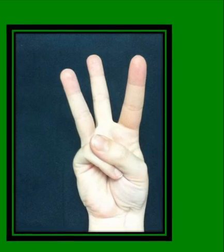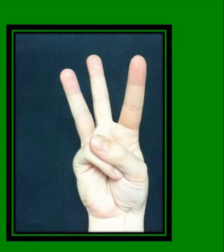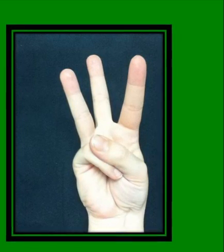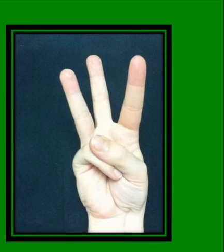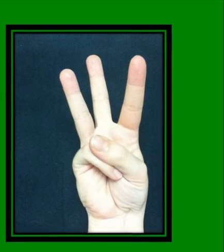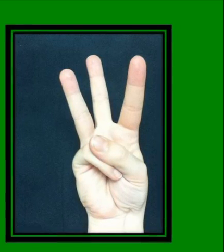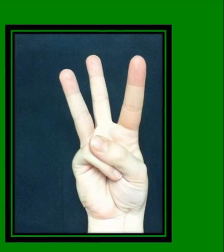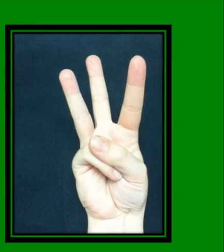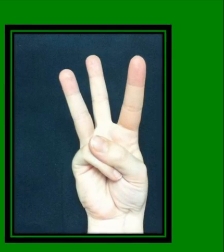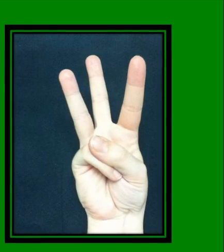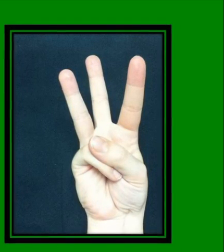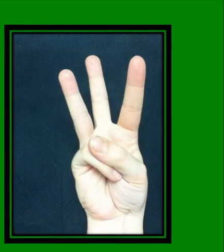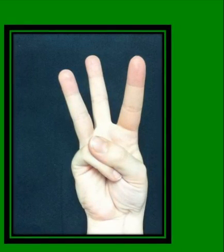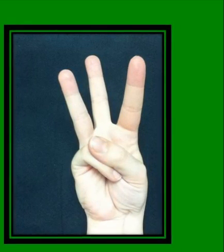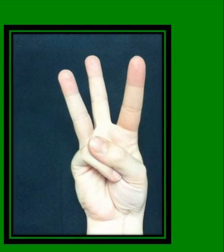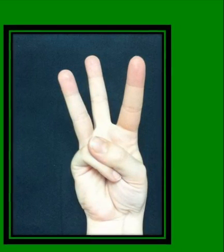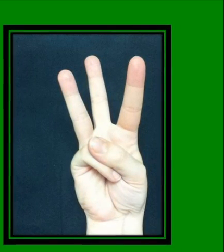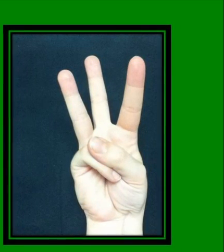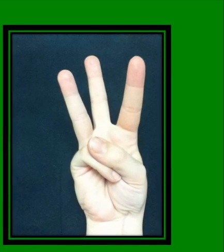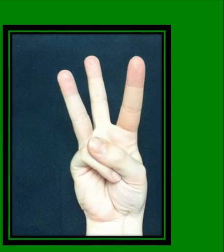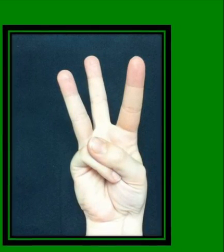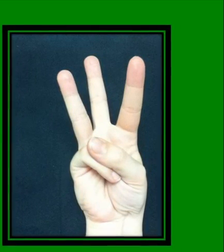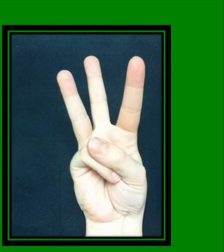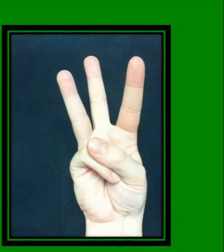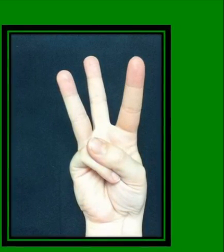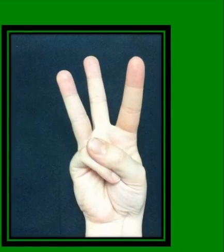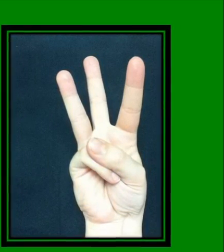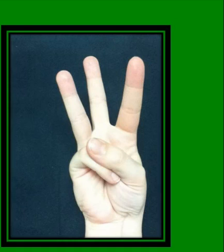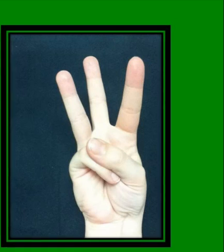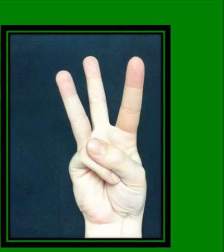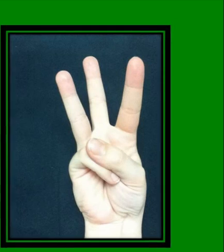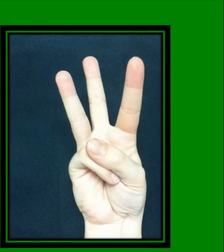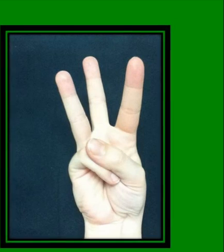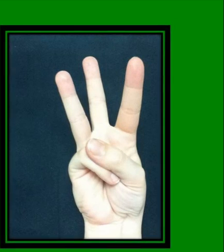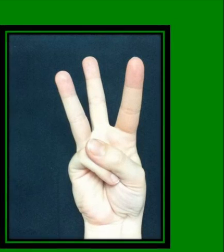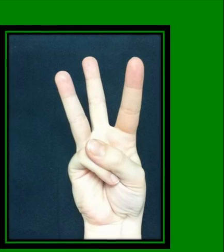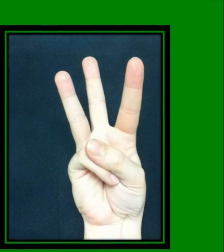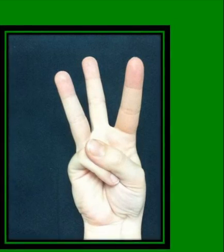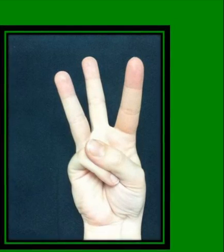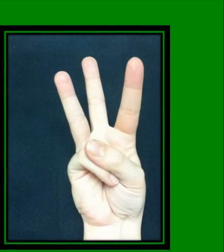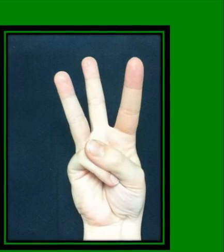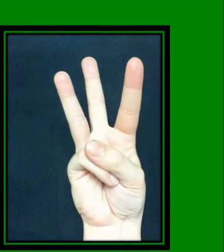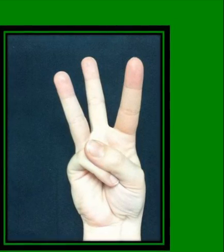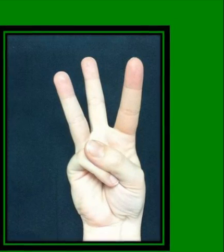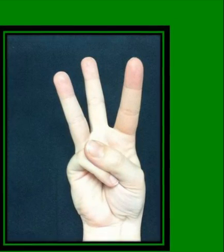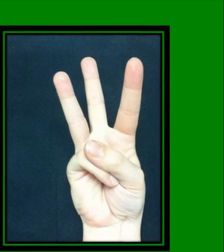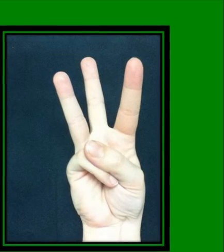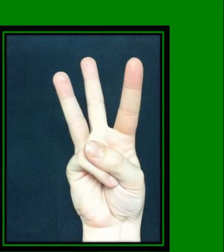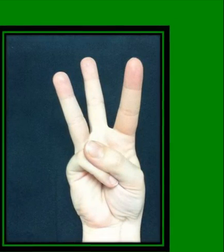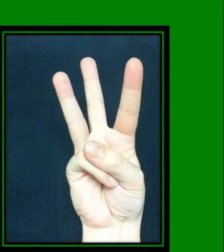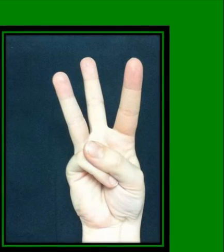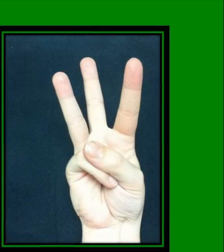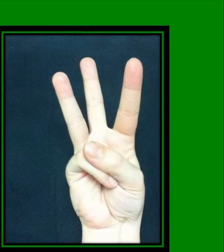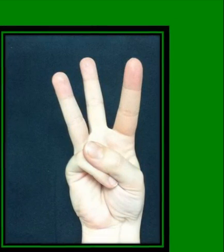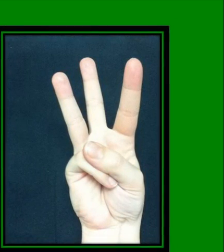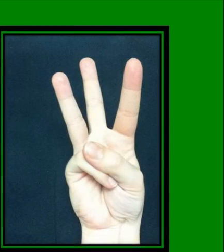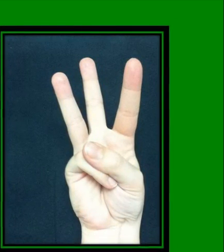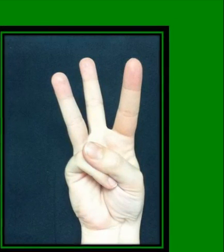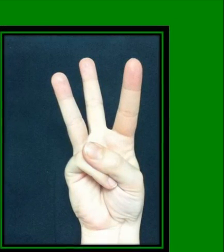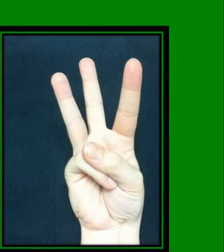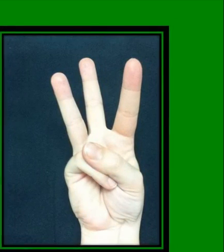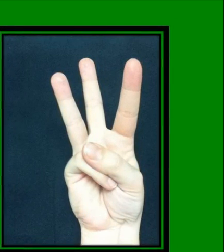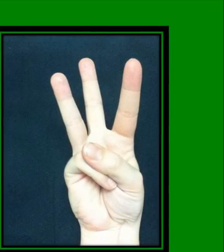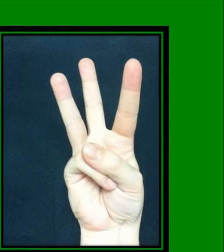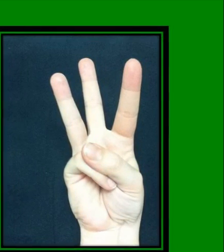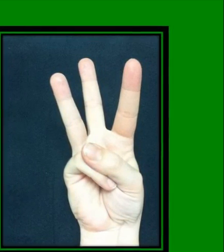The difference between these two signs is that you are going to bring up your previously bent ring finger to form